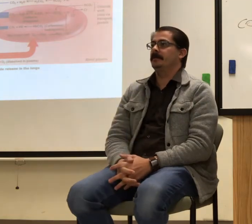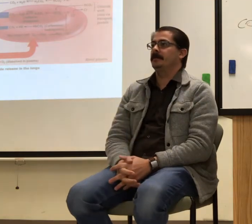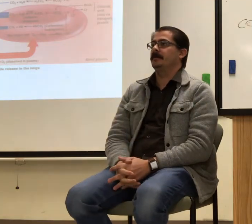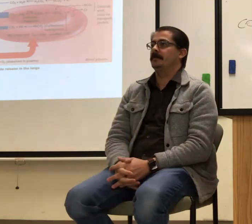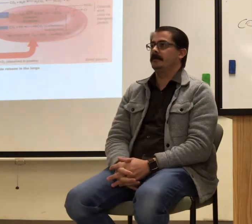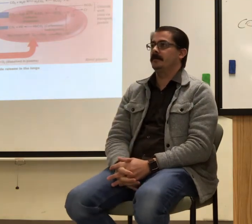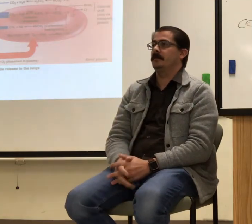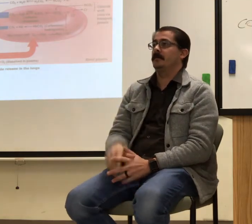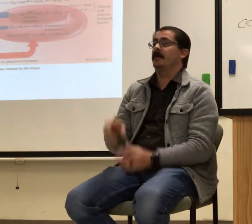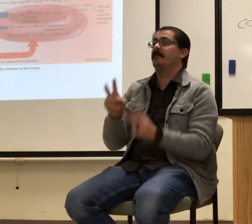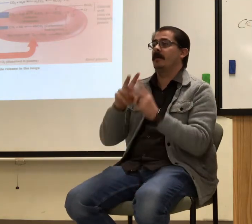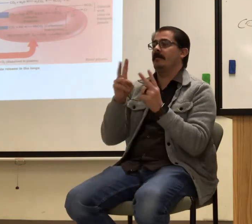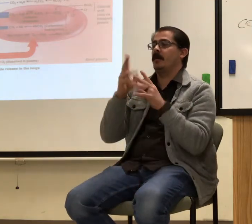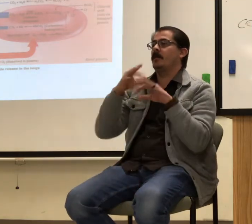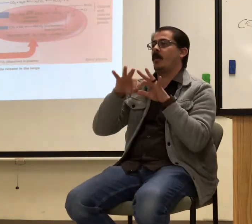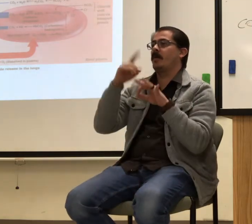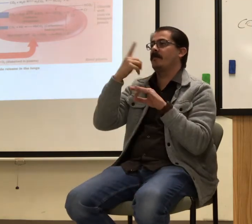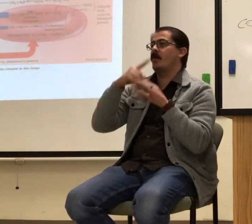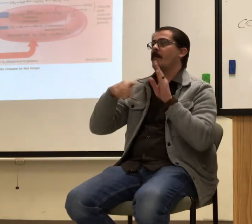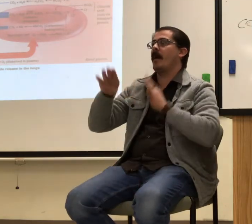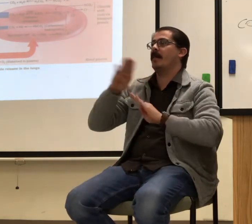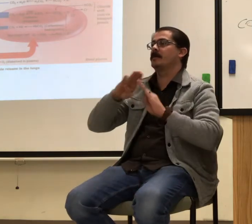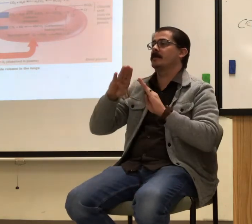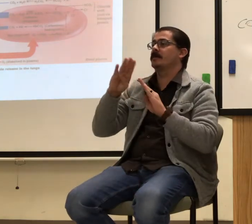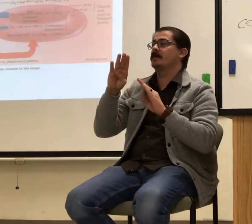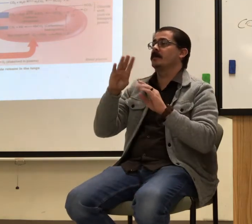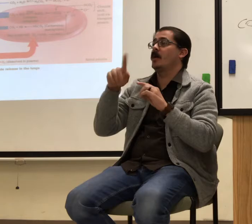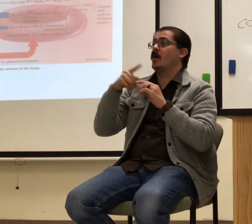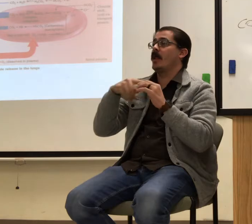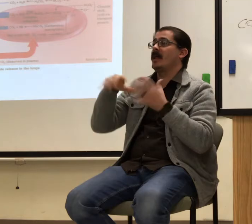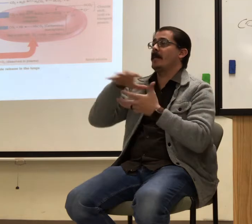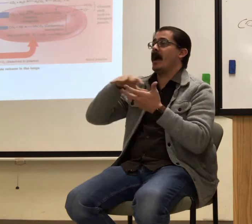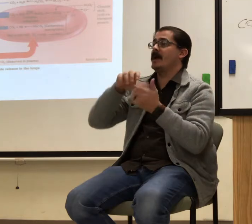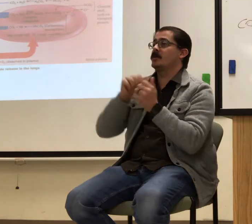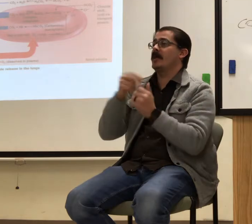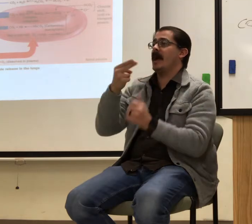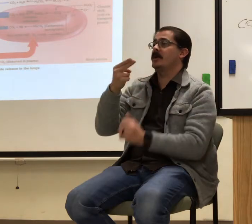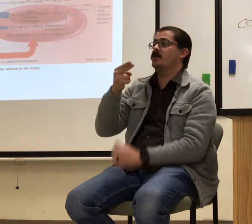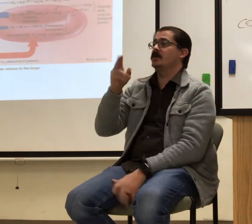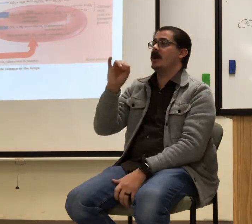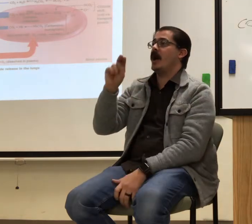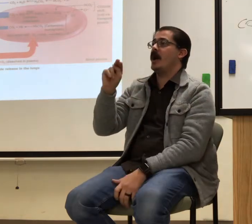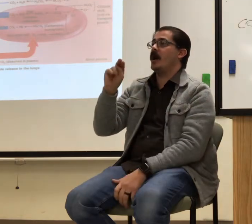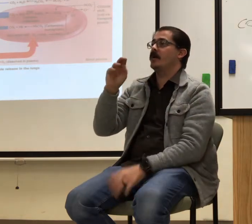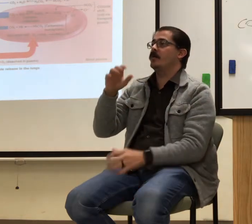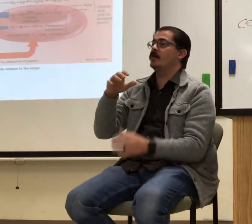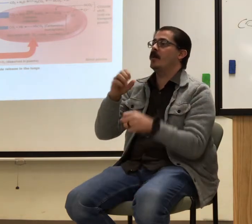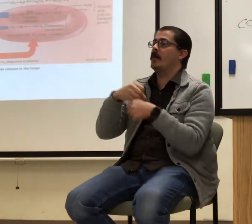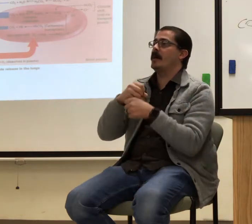Very important in biology. When it combines with a hydrogen ion, you form carbonic acid.